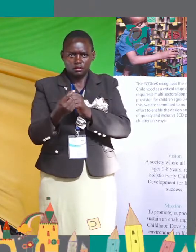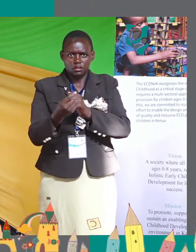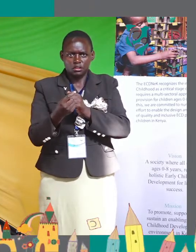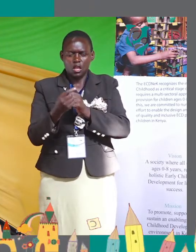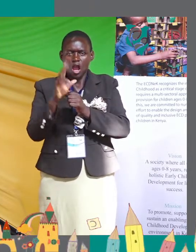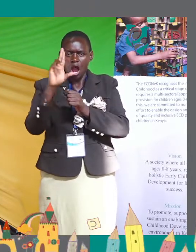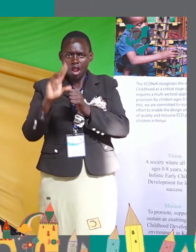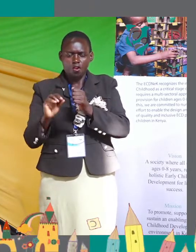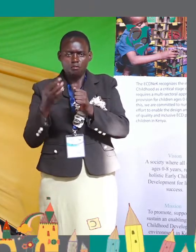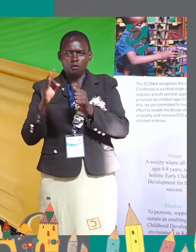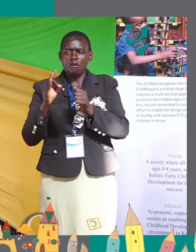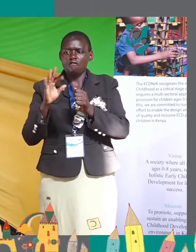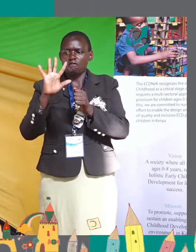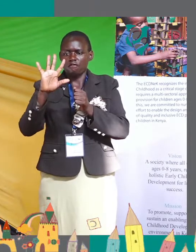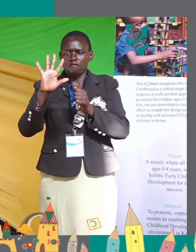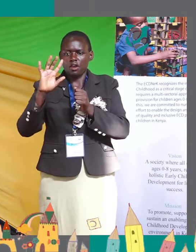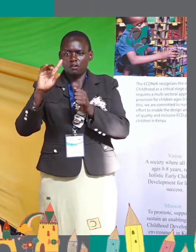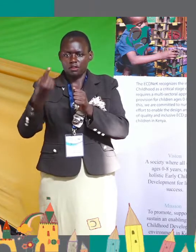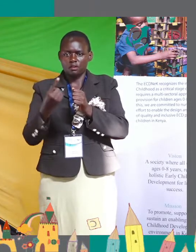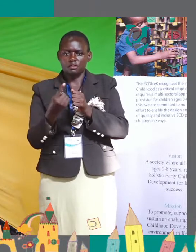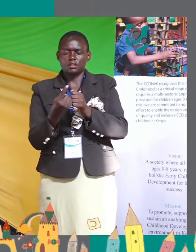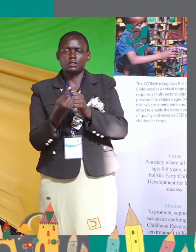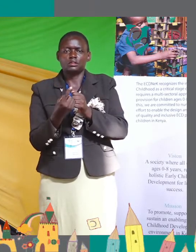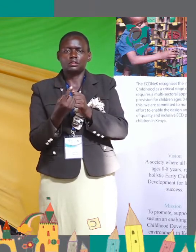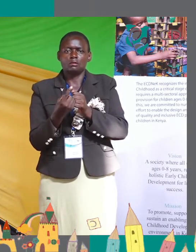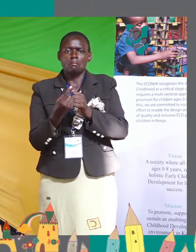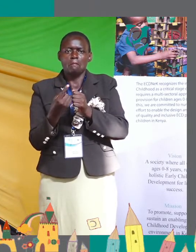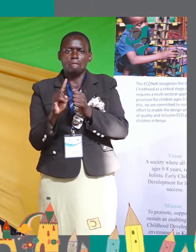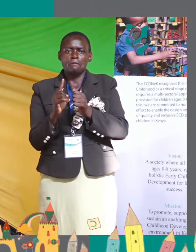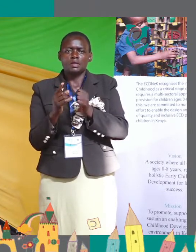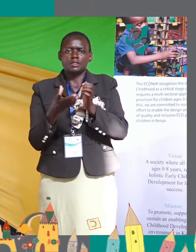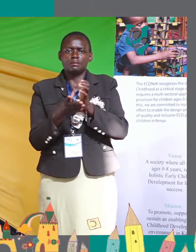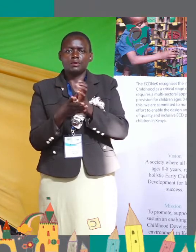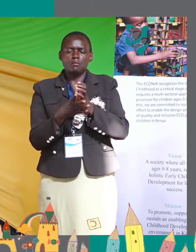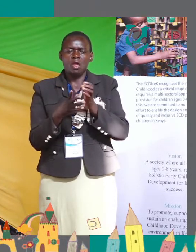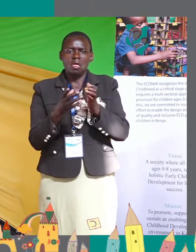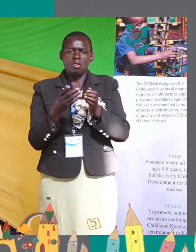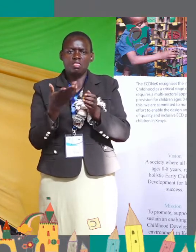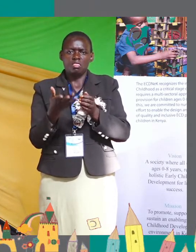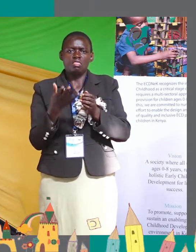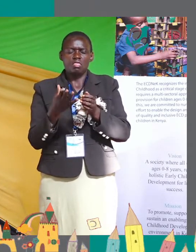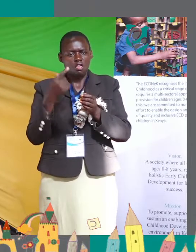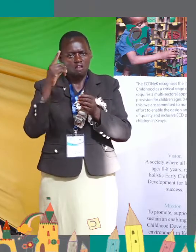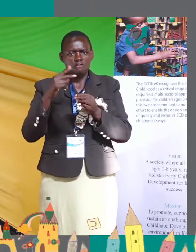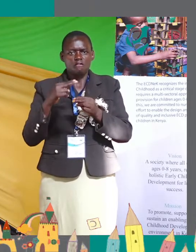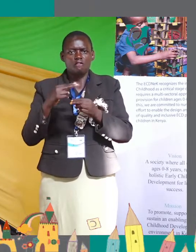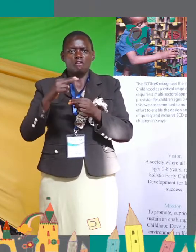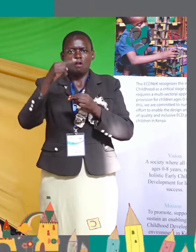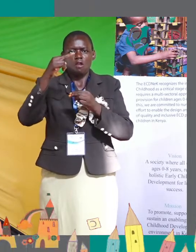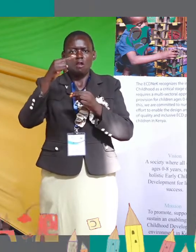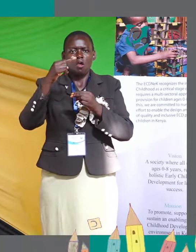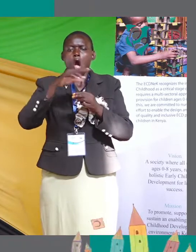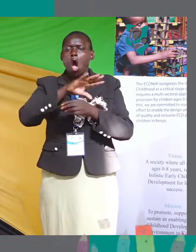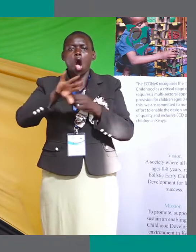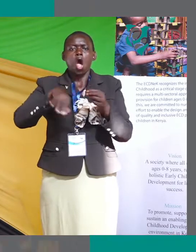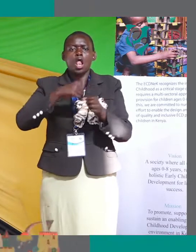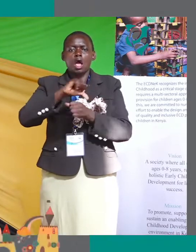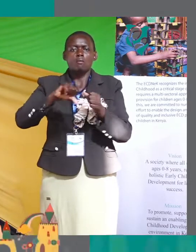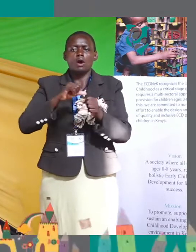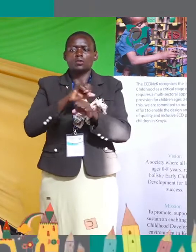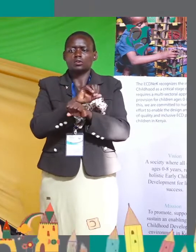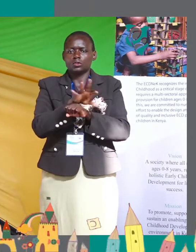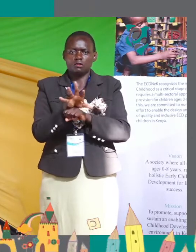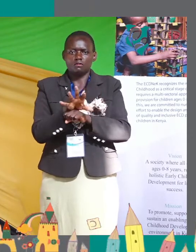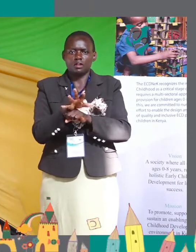of 5,000. But we blamed the high rise of teenage pregnancy on COVID.